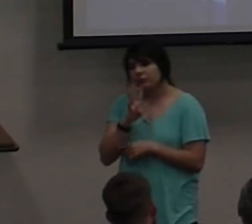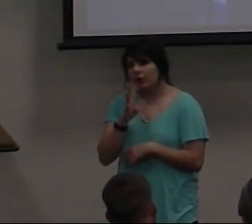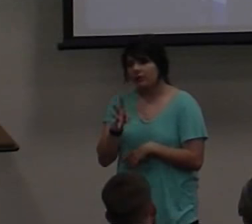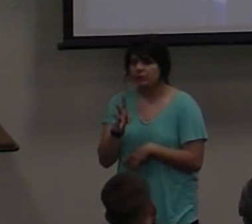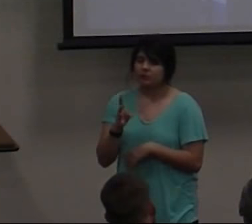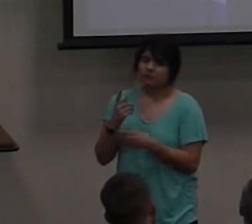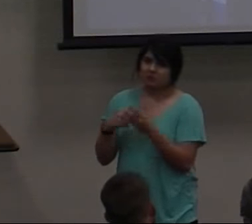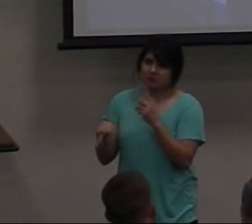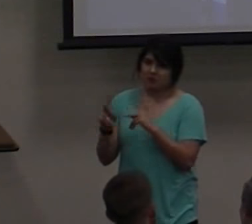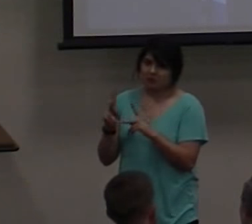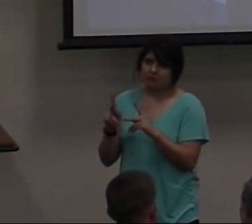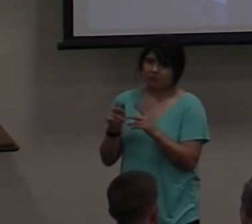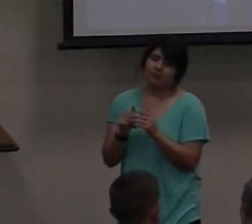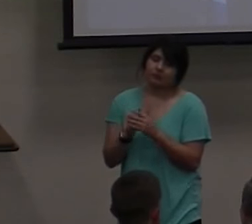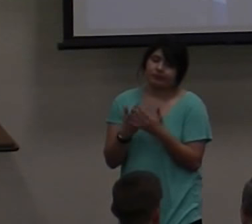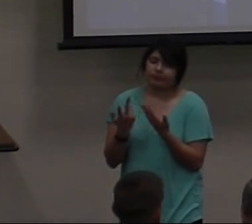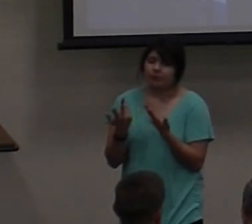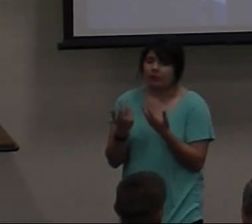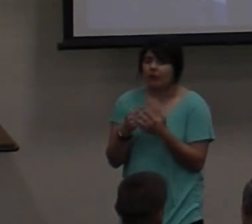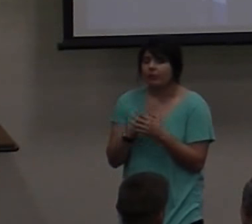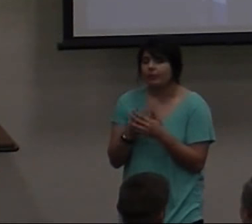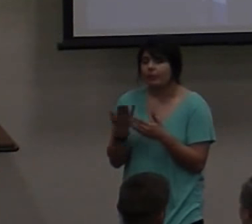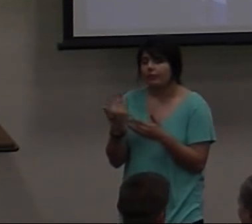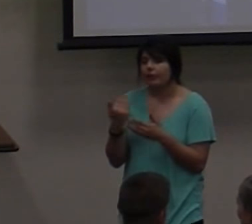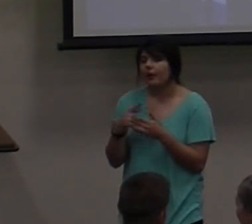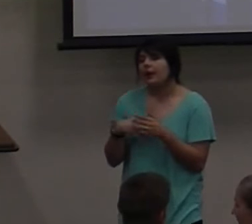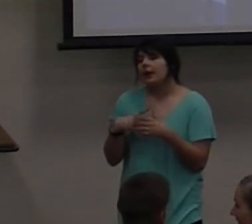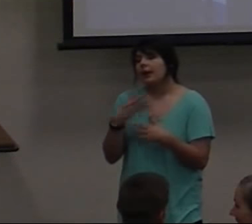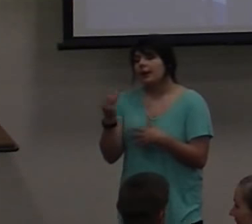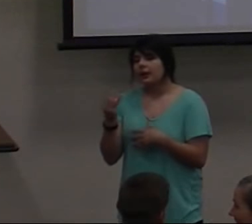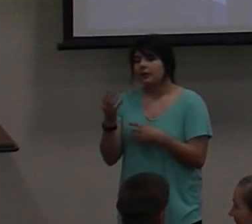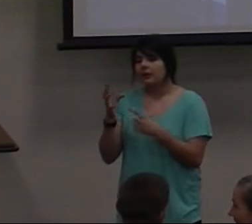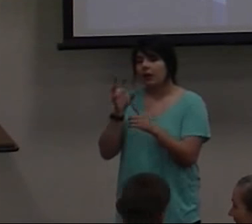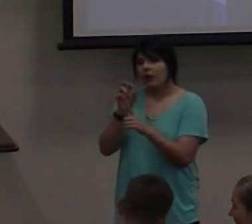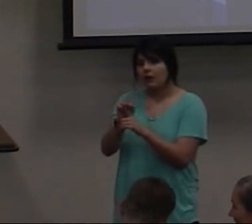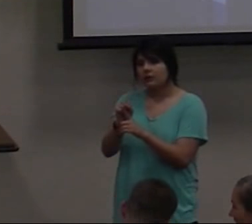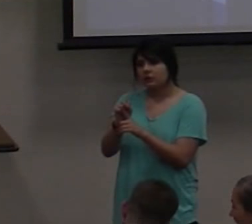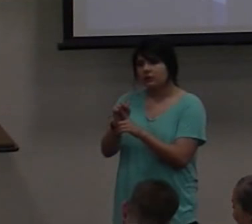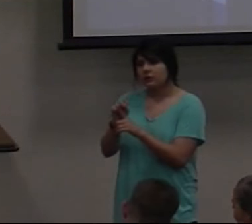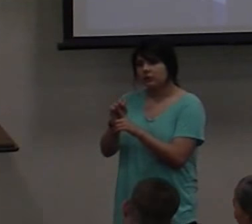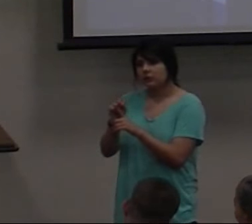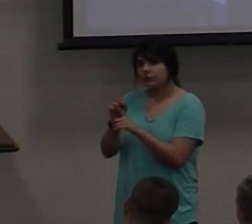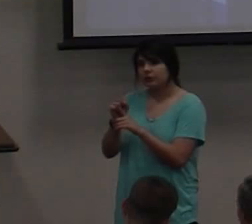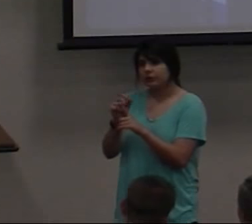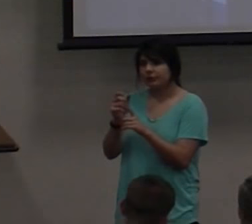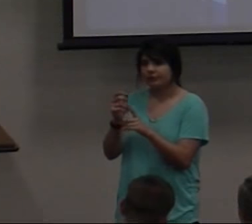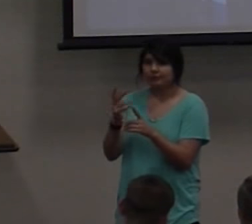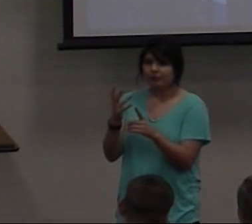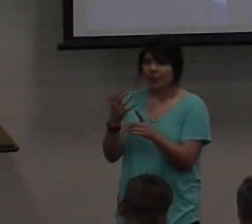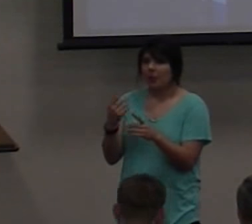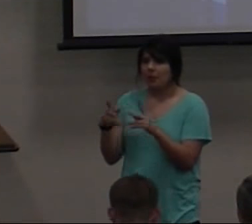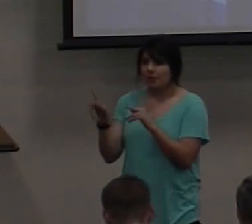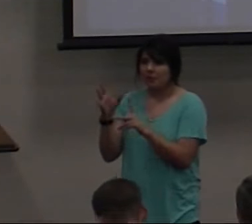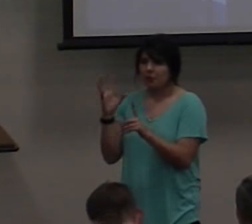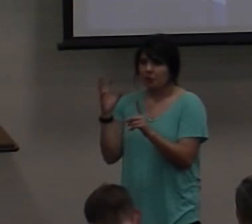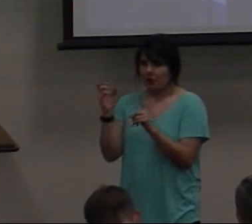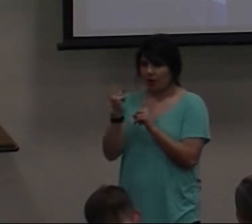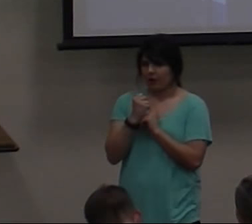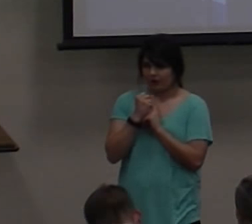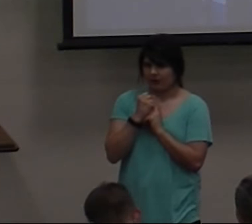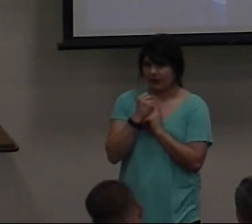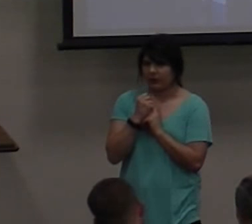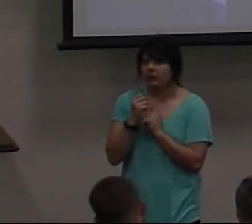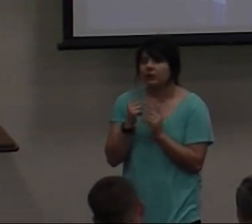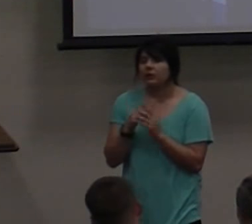day. And the hostage takers did come back later, and they apologized